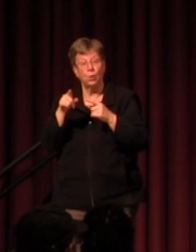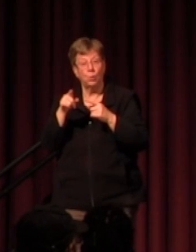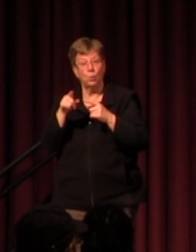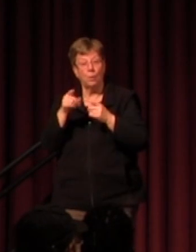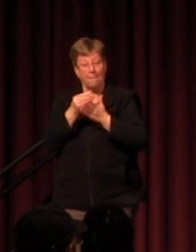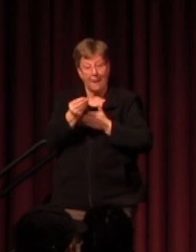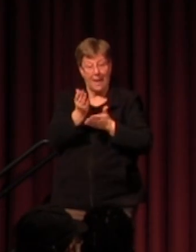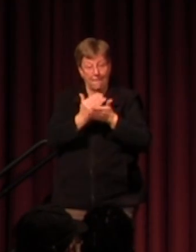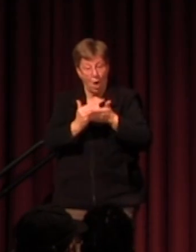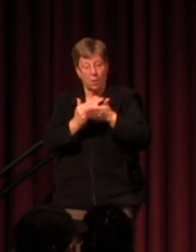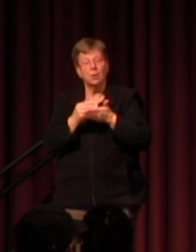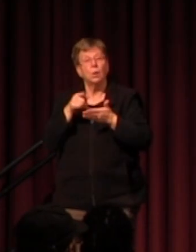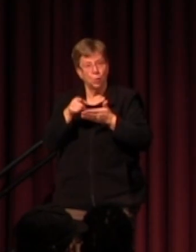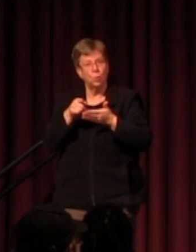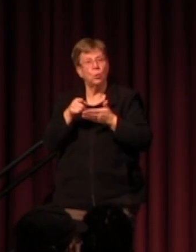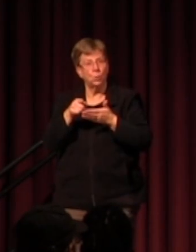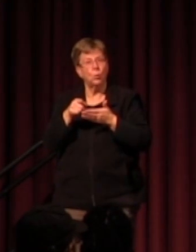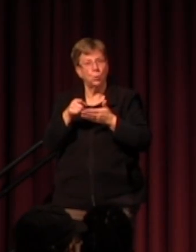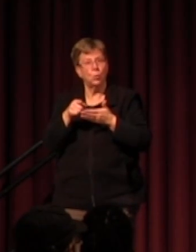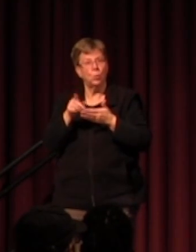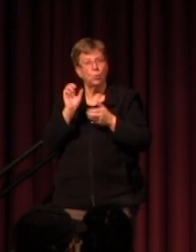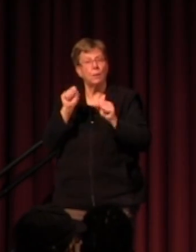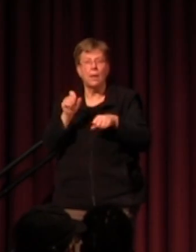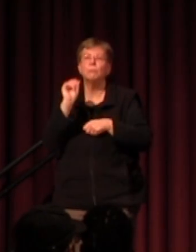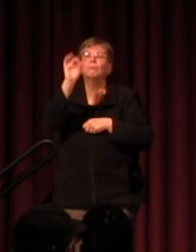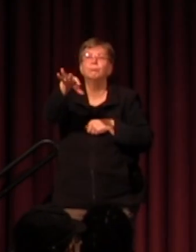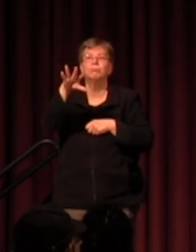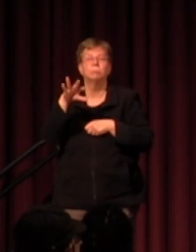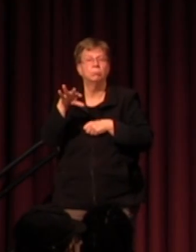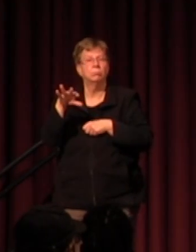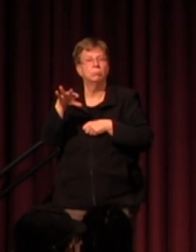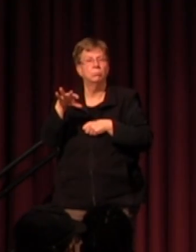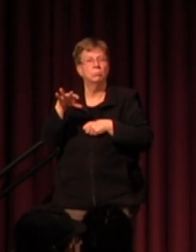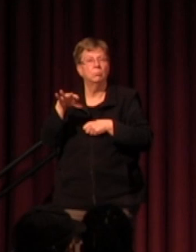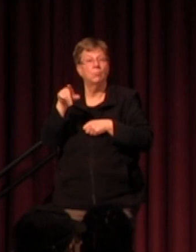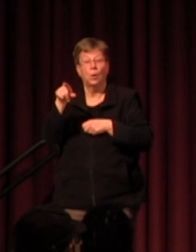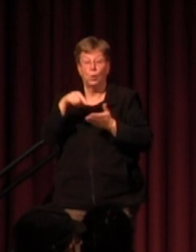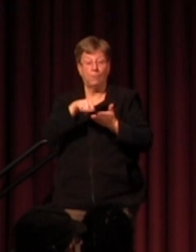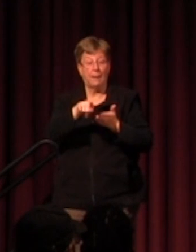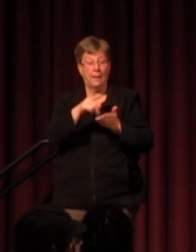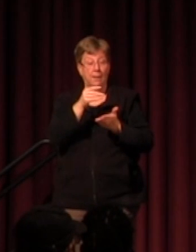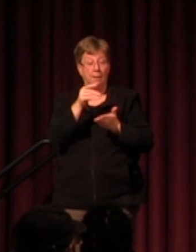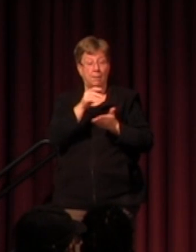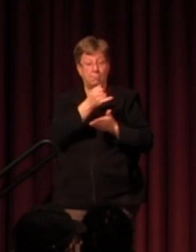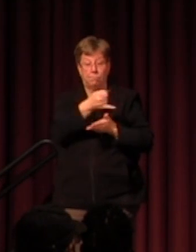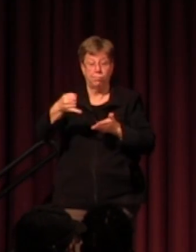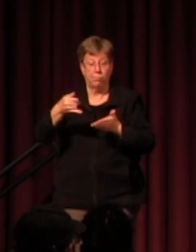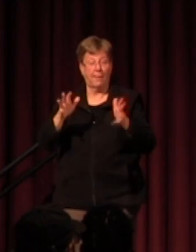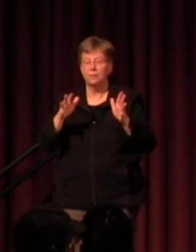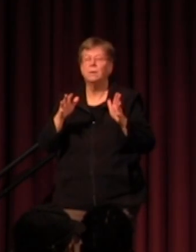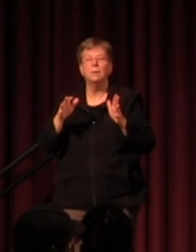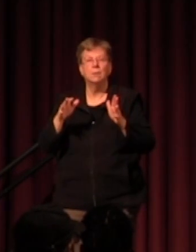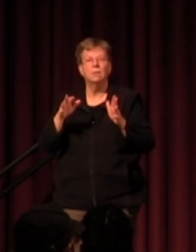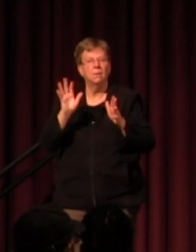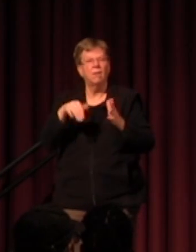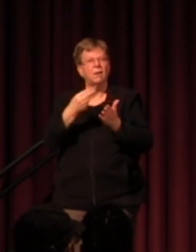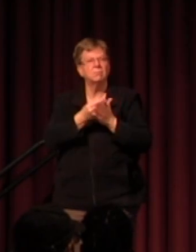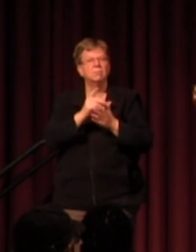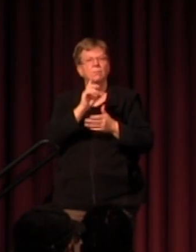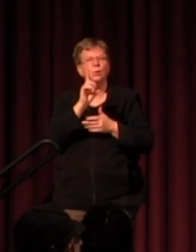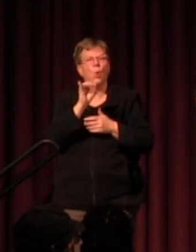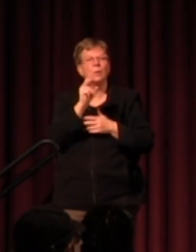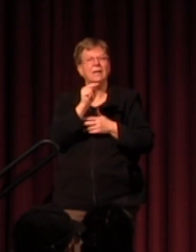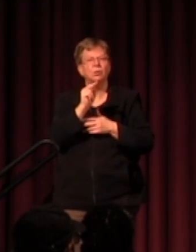direction. You get to weigh in. You have ownership. You don't just pay. You don't just contribute. That's a donation. You